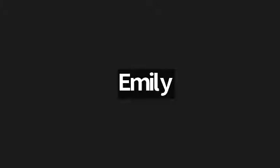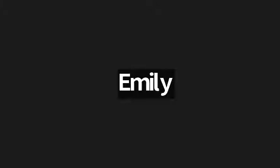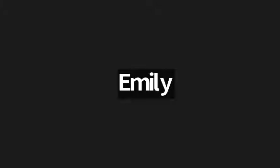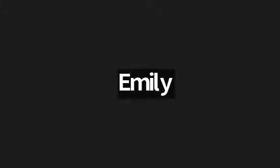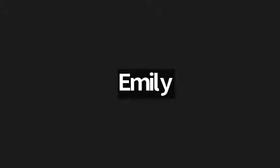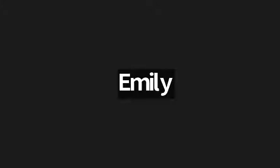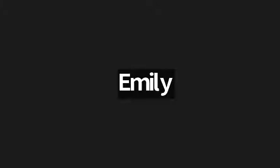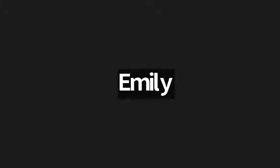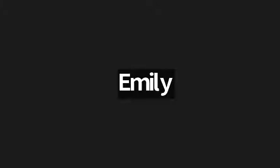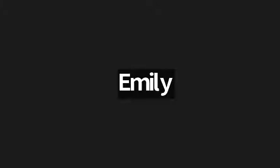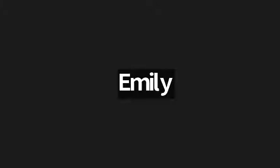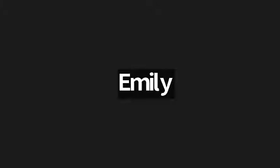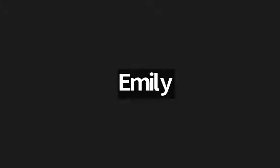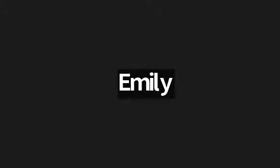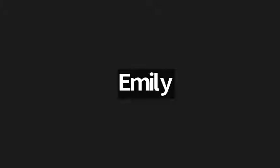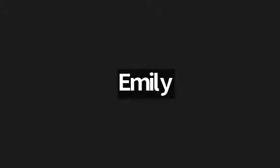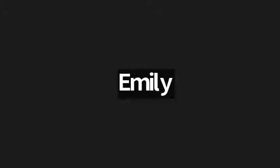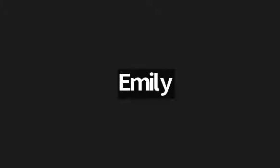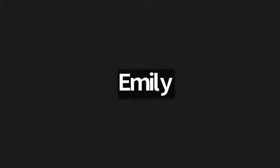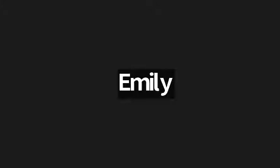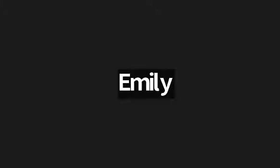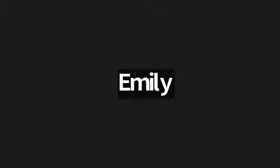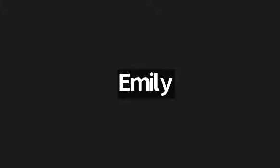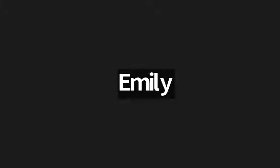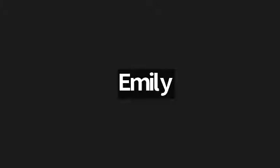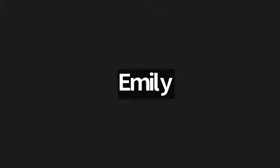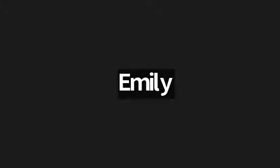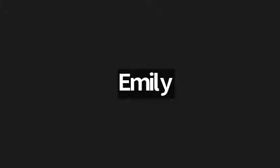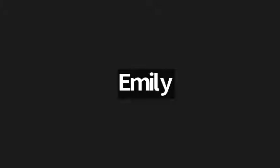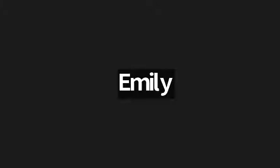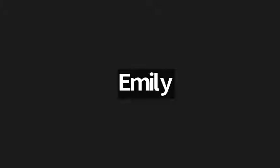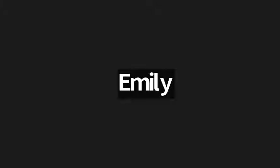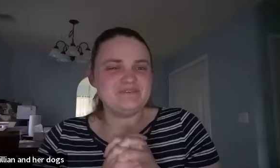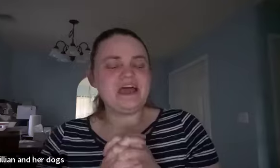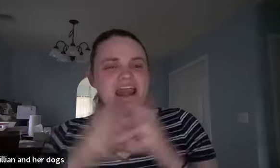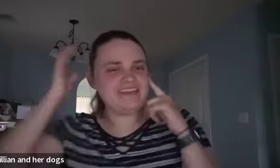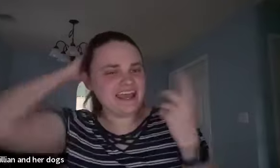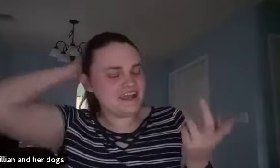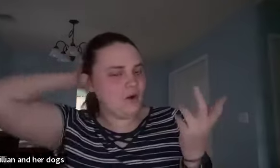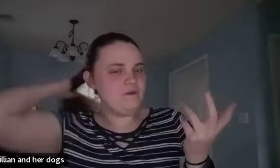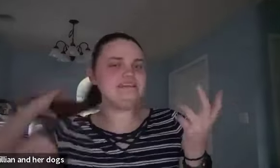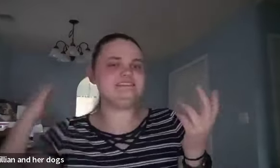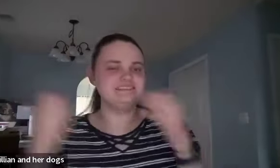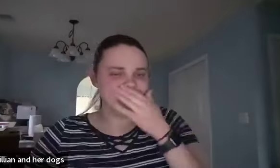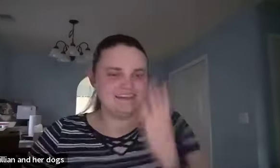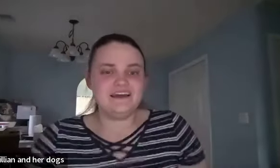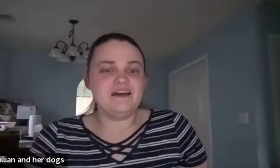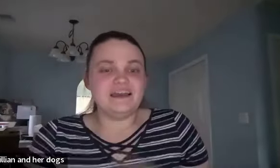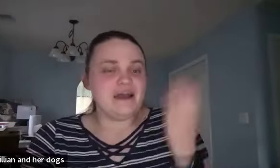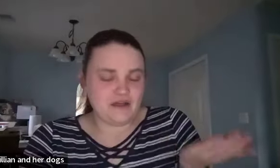glad you said that because that's the way that I learned it 20 something years ago. But So and I I was always confused.